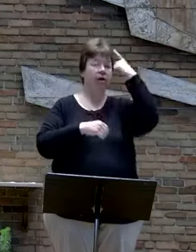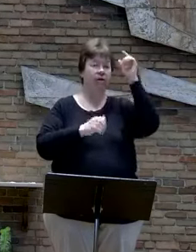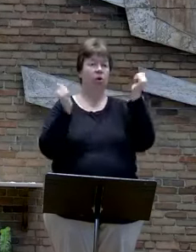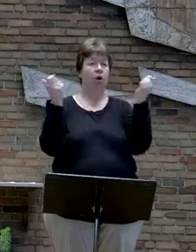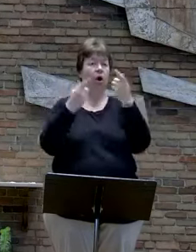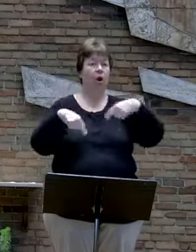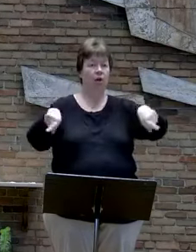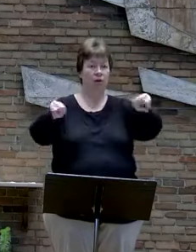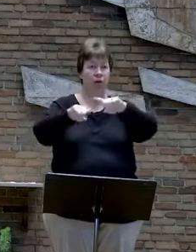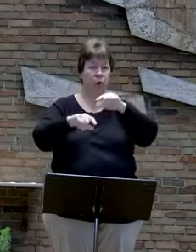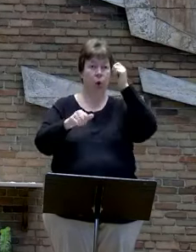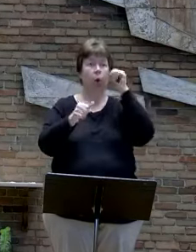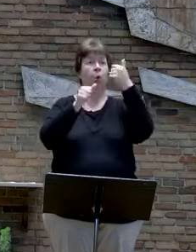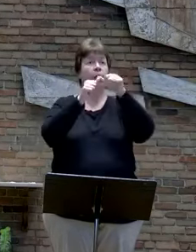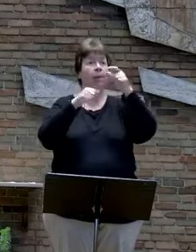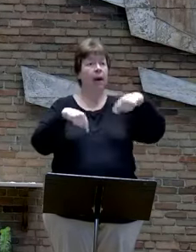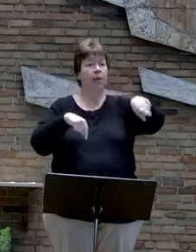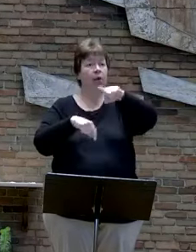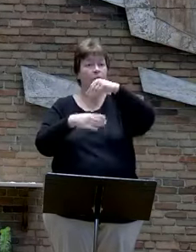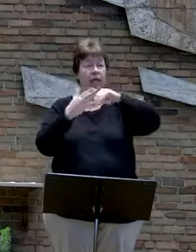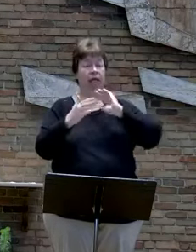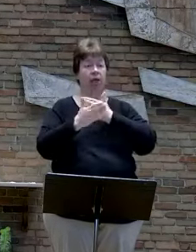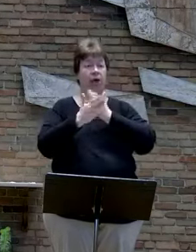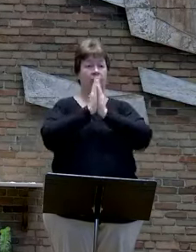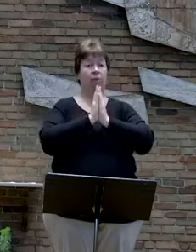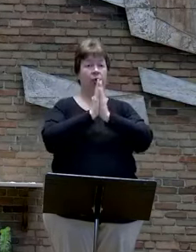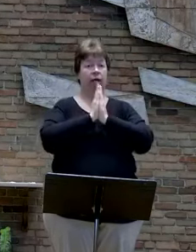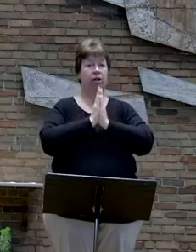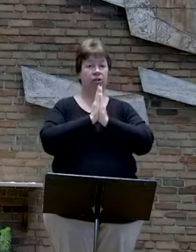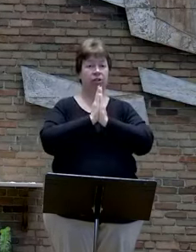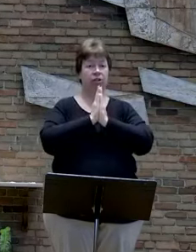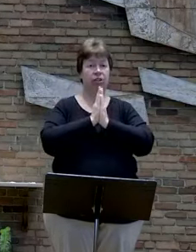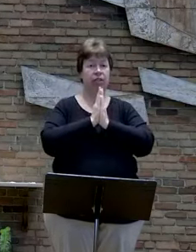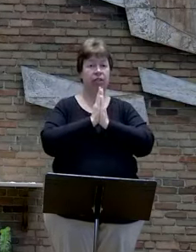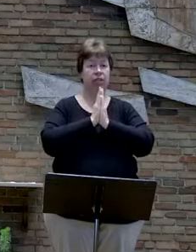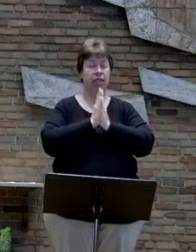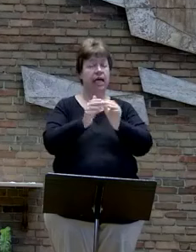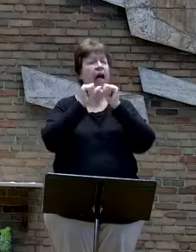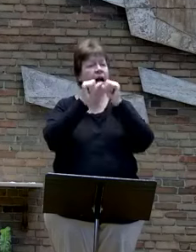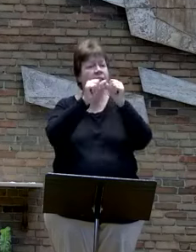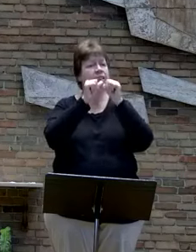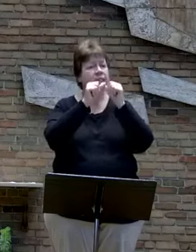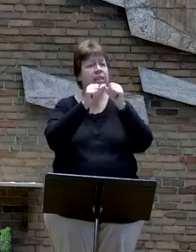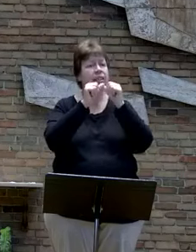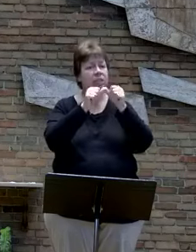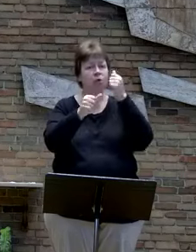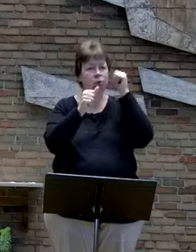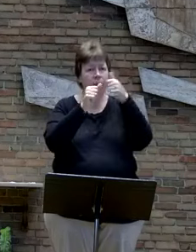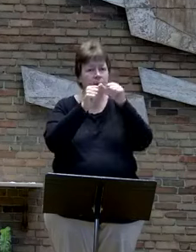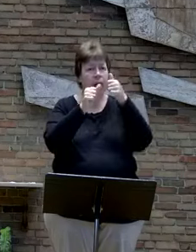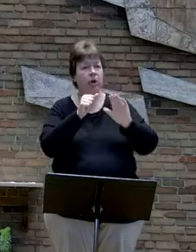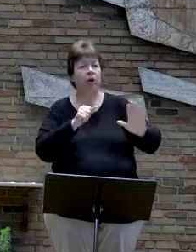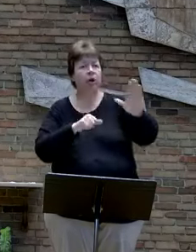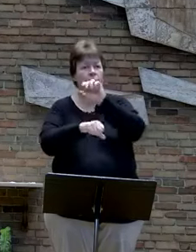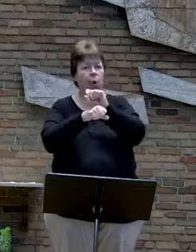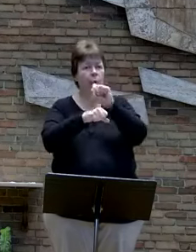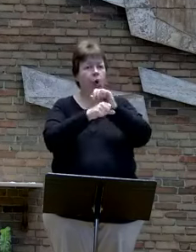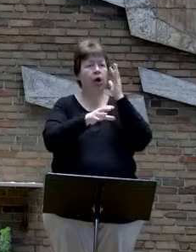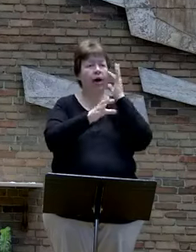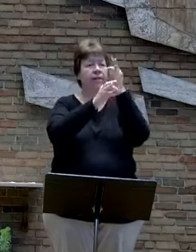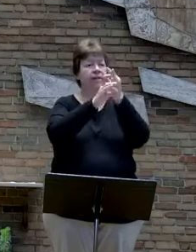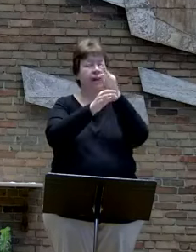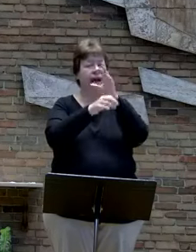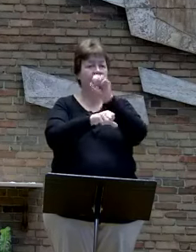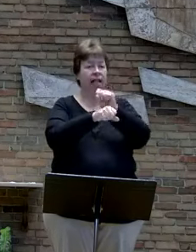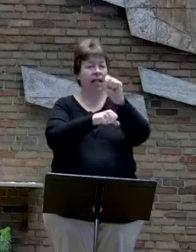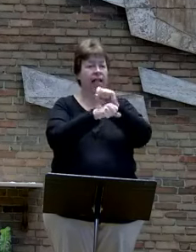you, remembering you in our prayers, unceasingly calling to mind your work of faith and